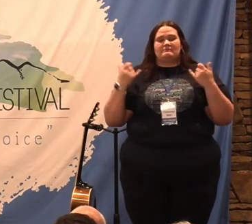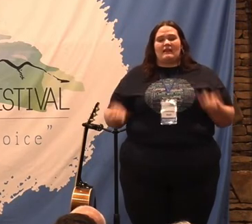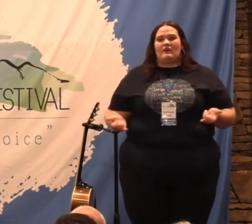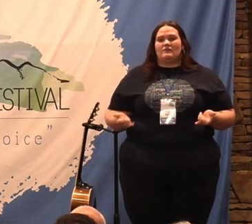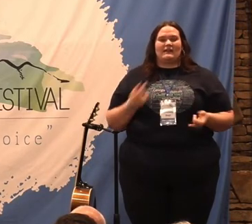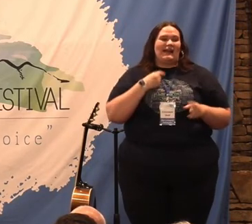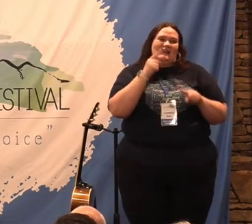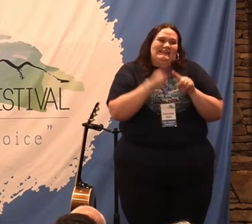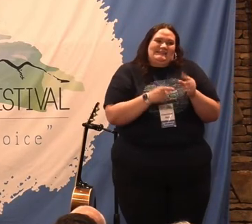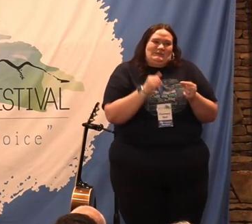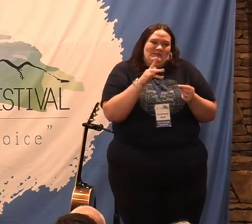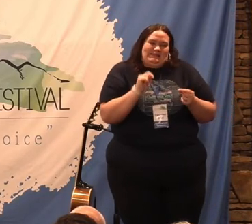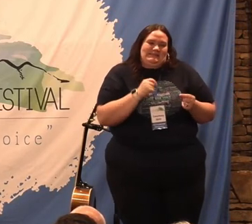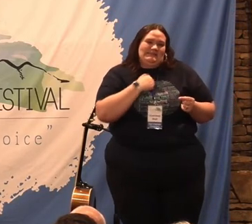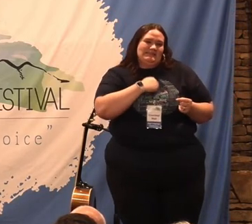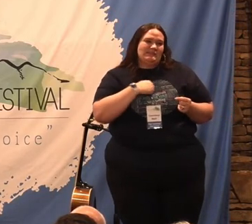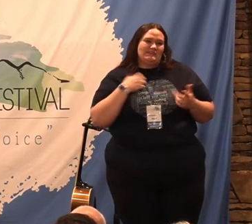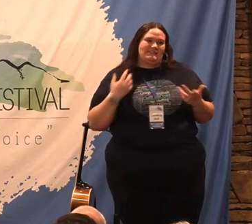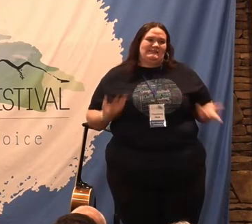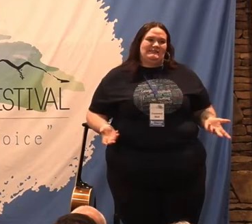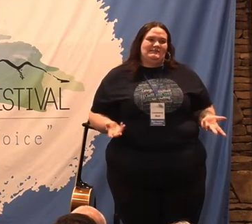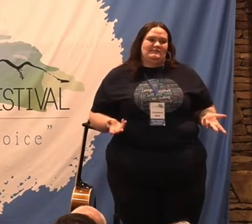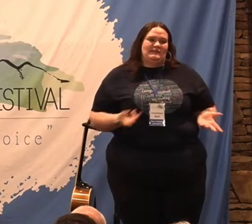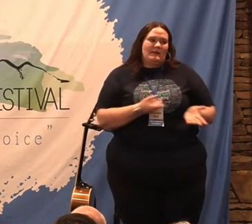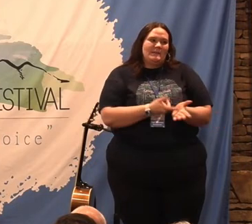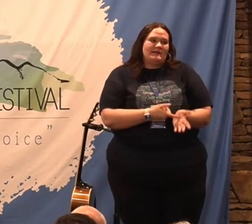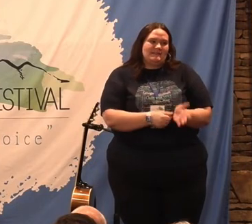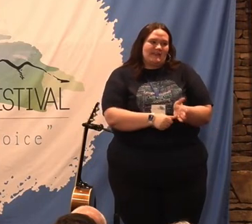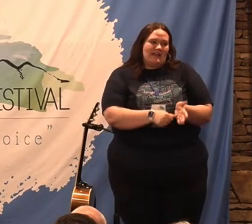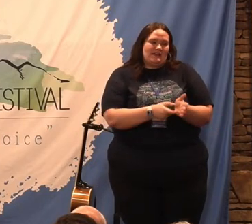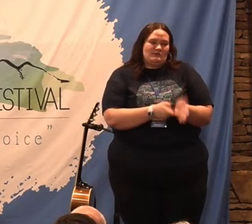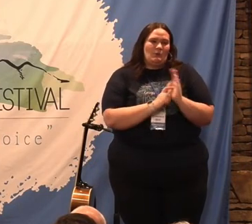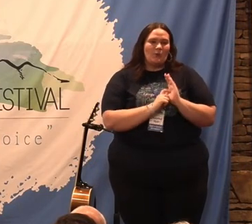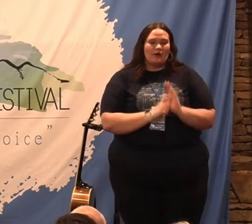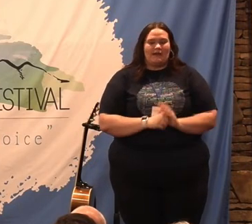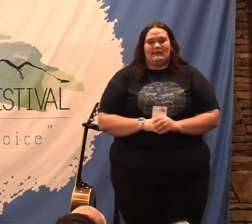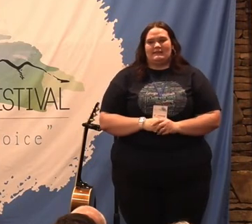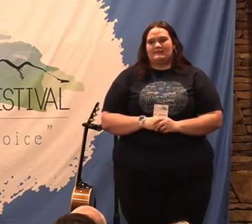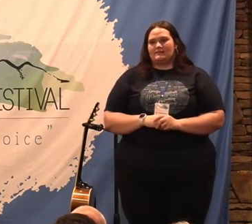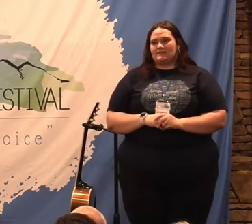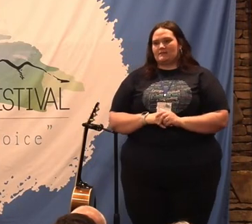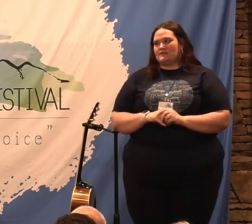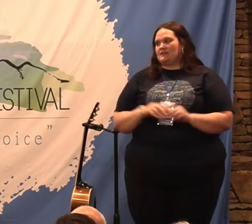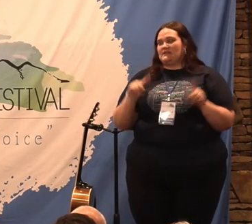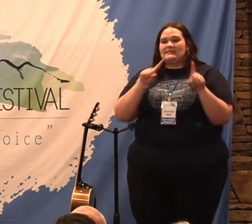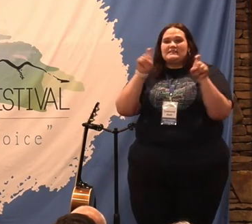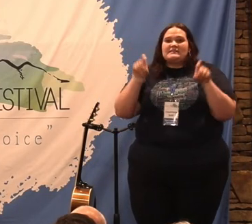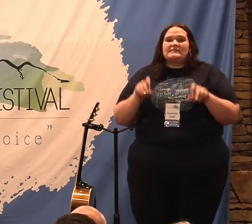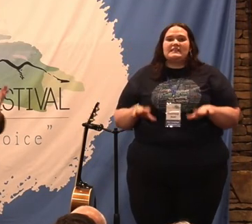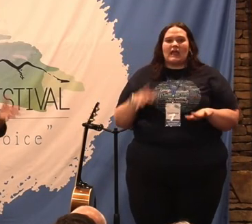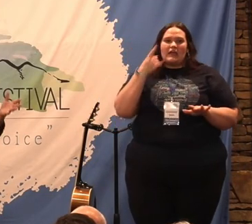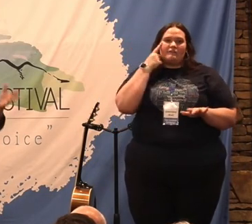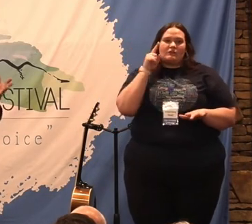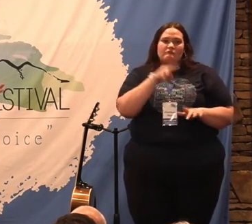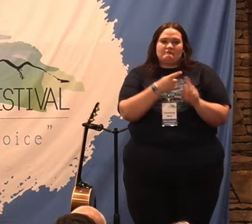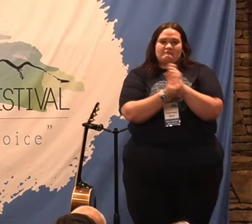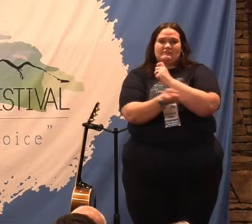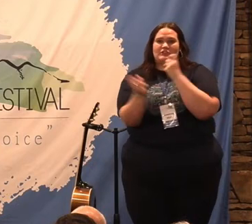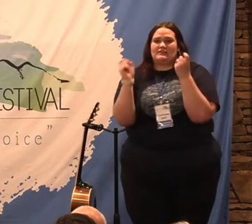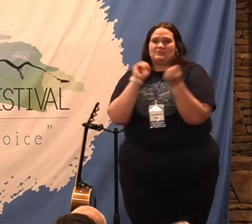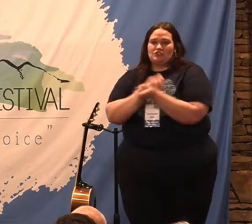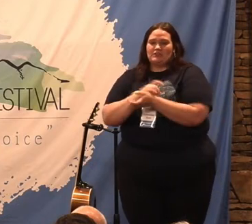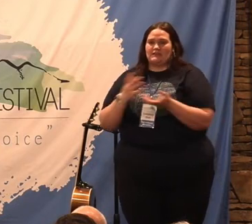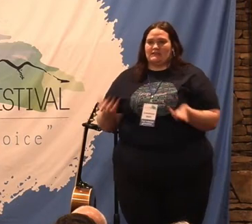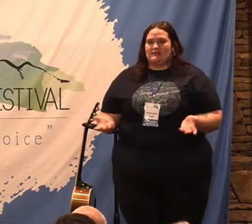groundhog. Footwear is mandatory. It's the test for permanent transmogrification. Well, but